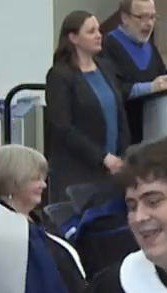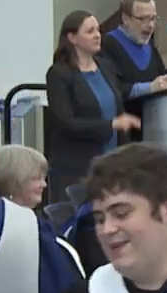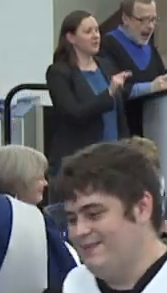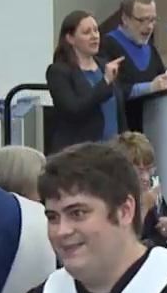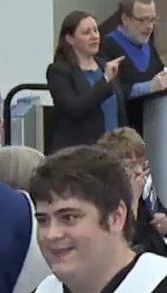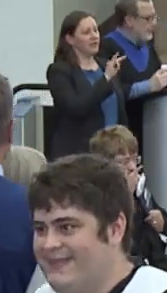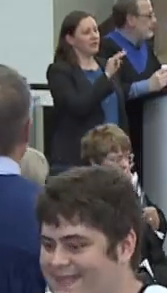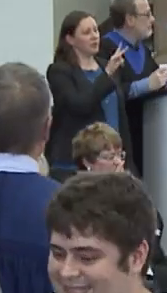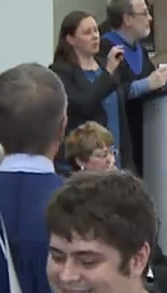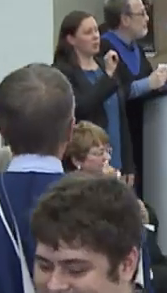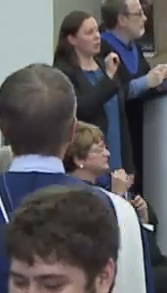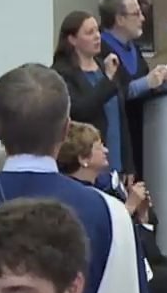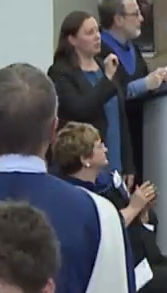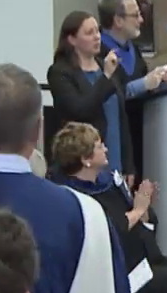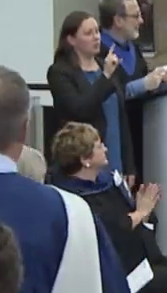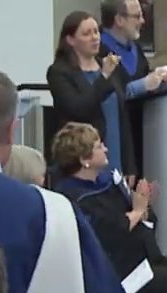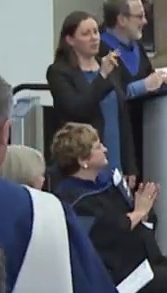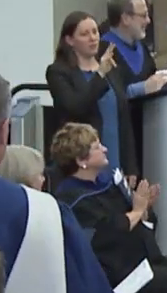Nicole Lai.